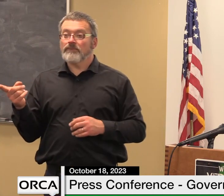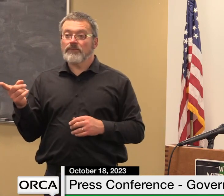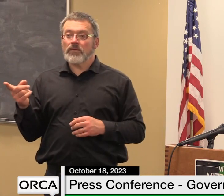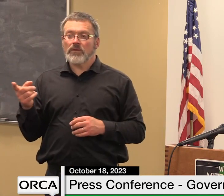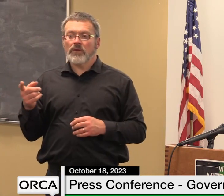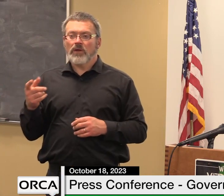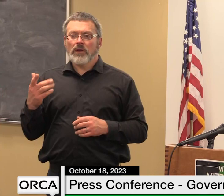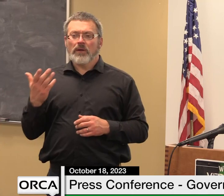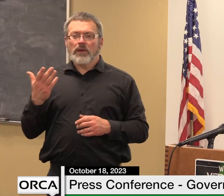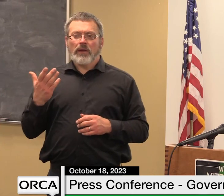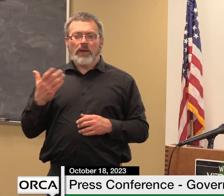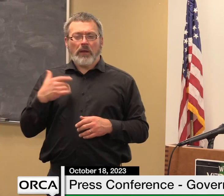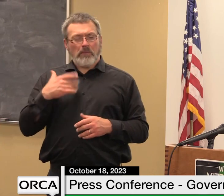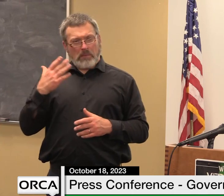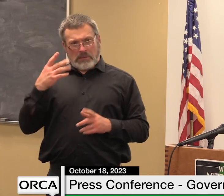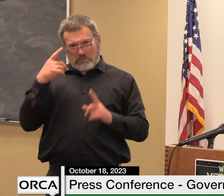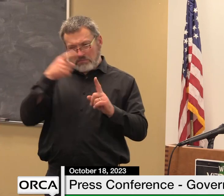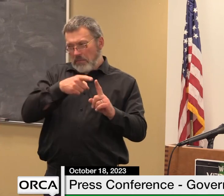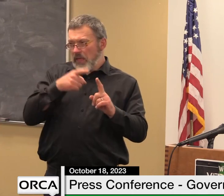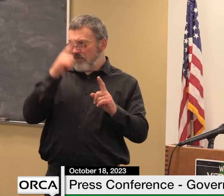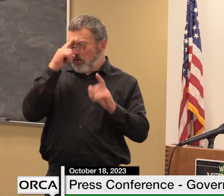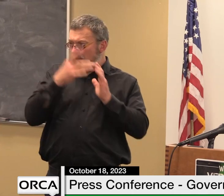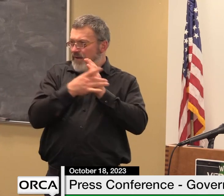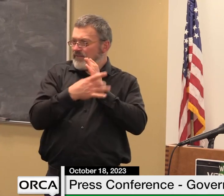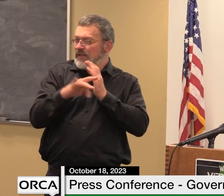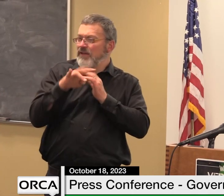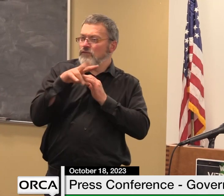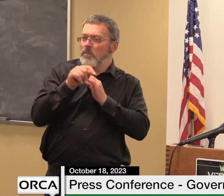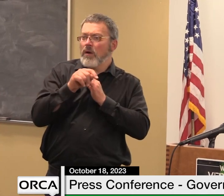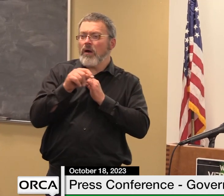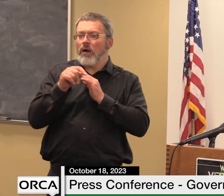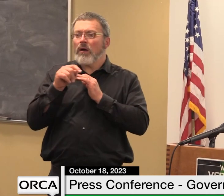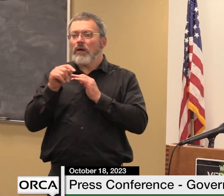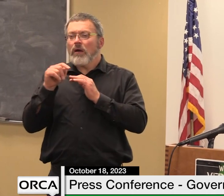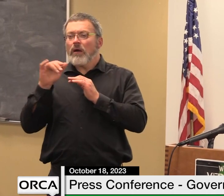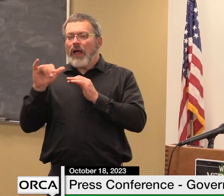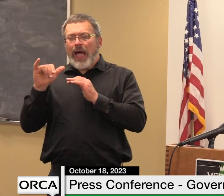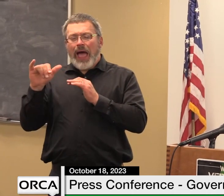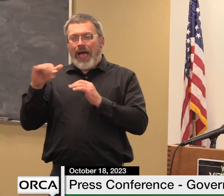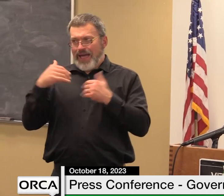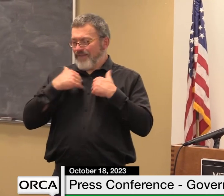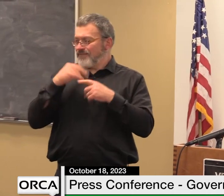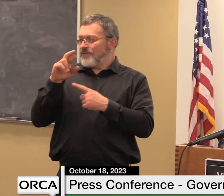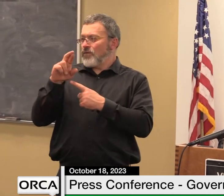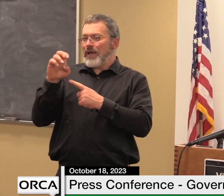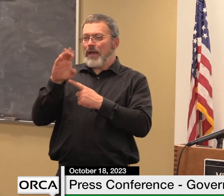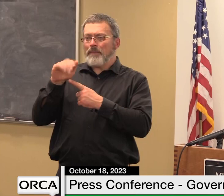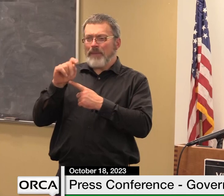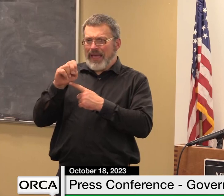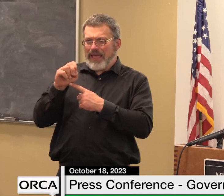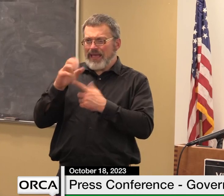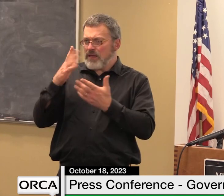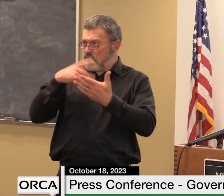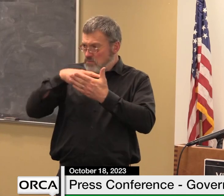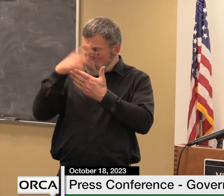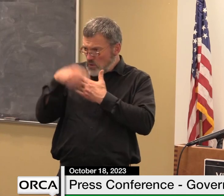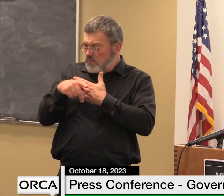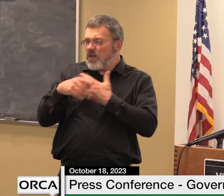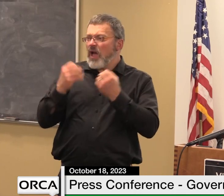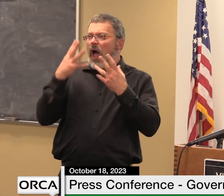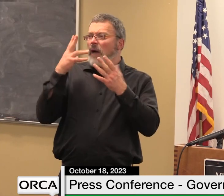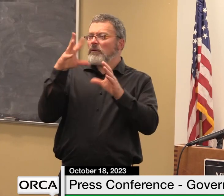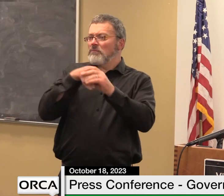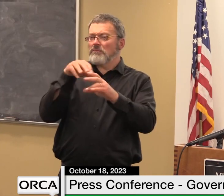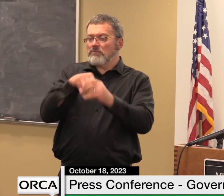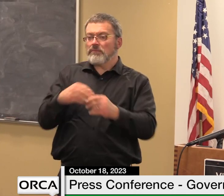Efficiency Vermont. Do you have any idea with their whole rebate program that you guys kind of partnered with, how many people have participated in that or used that program? Yeah, it's a great question,